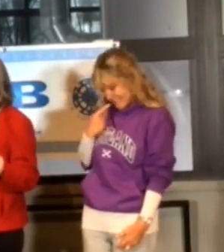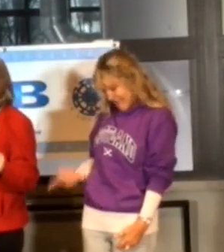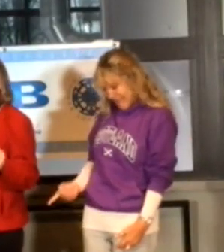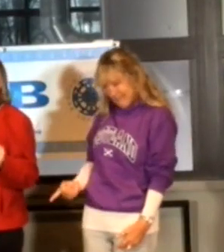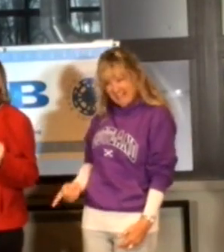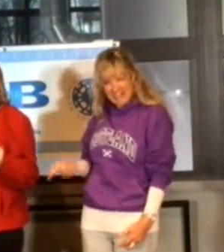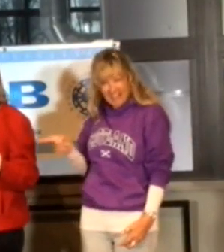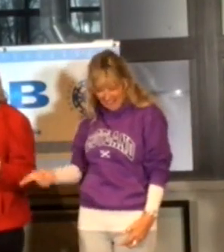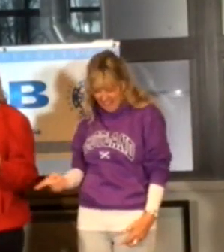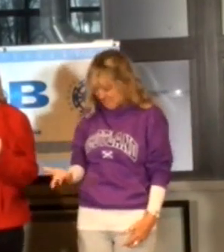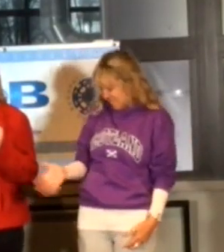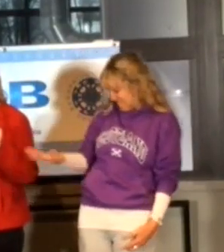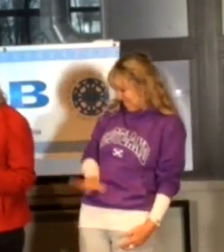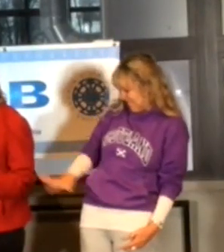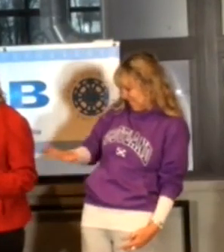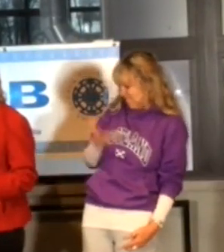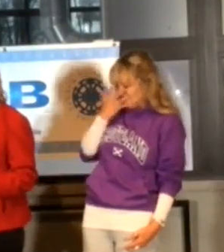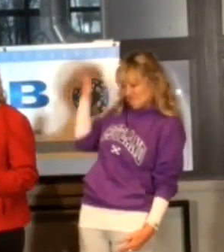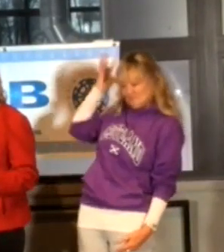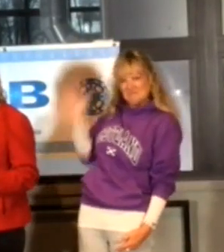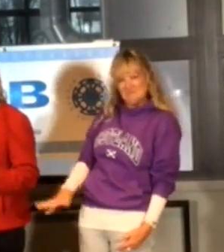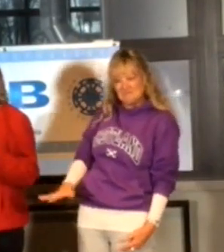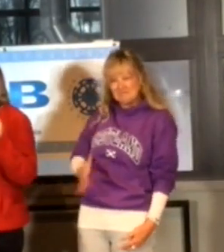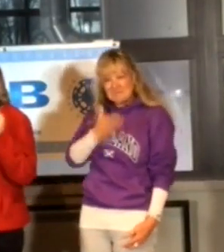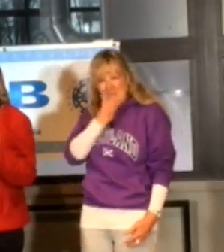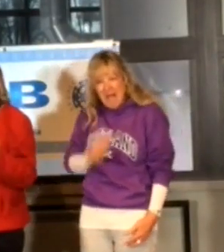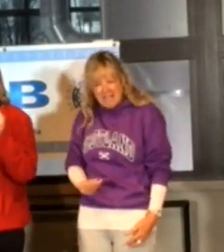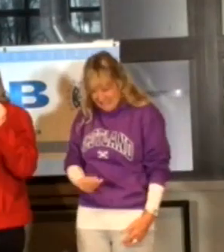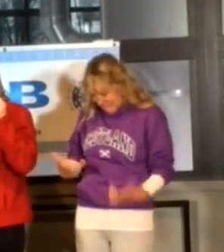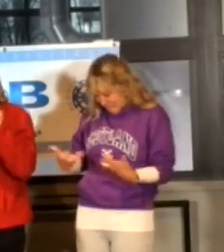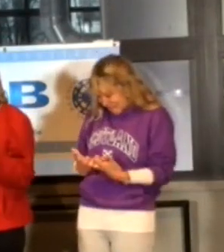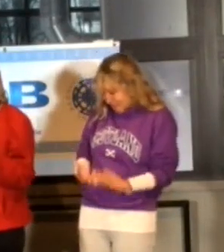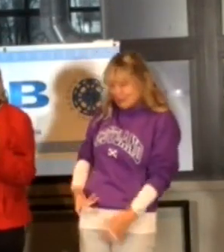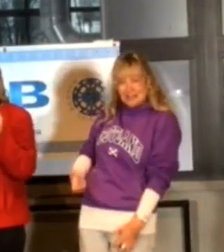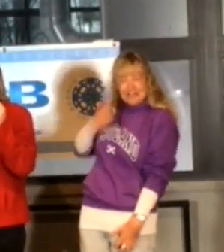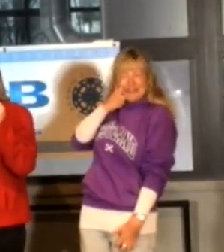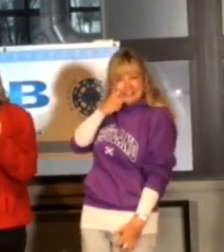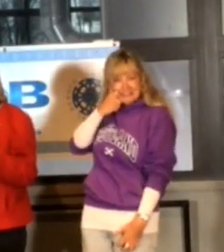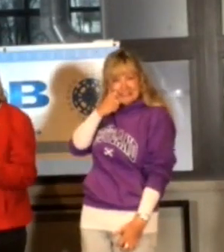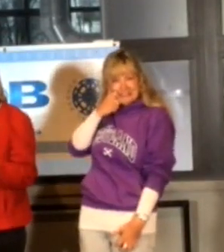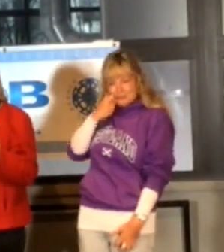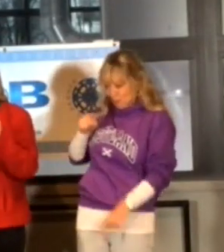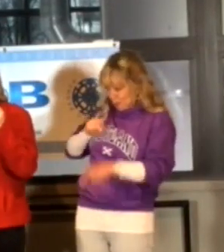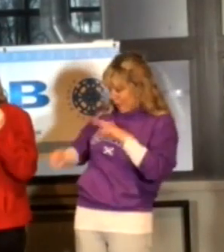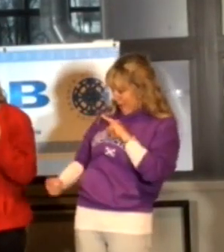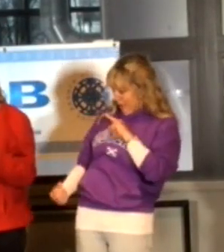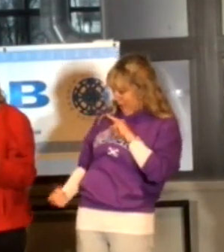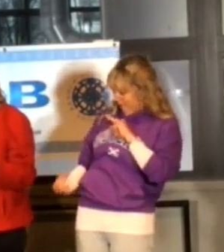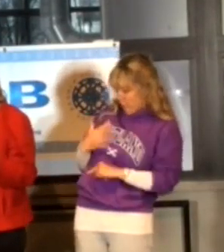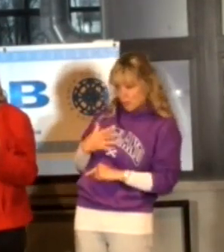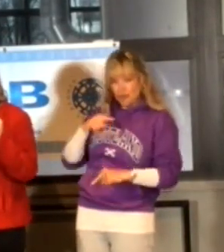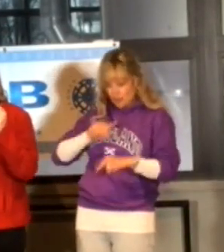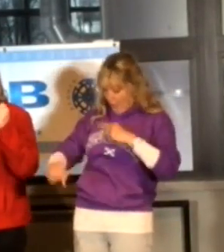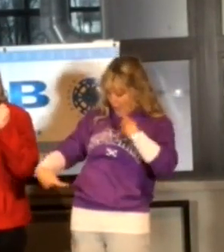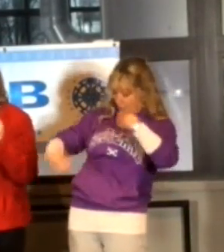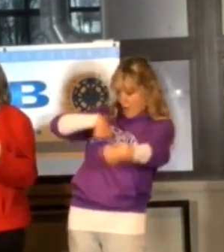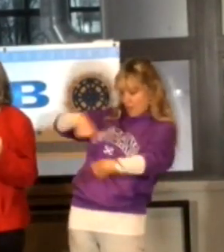callow, shallow, shameless man, how dare he seek to influence, to control